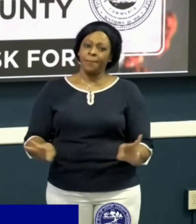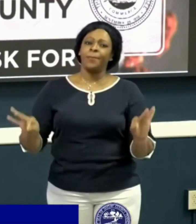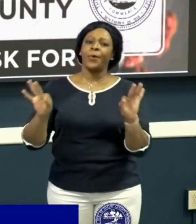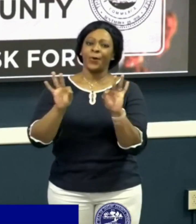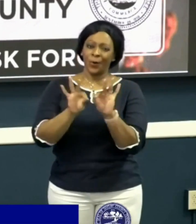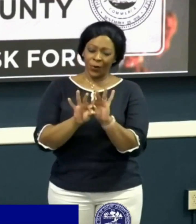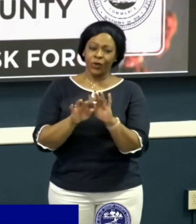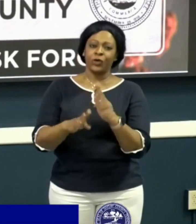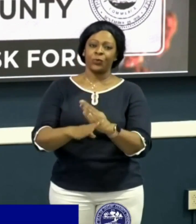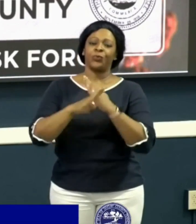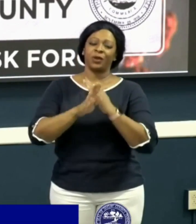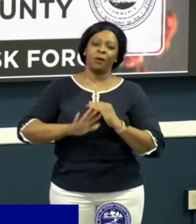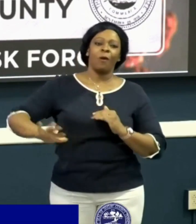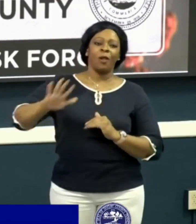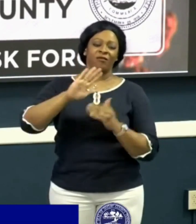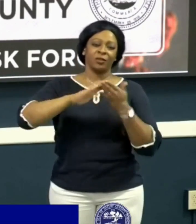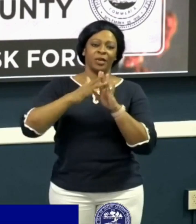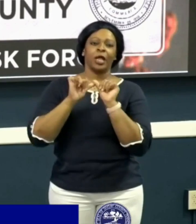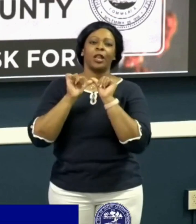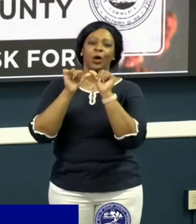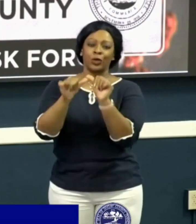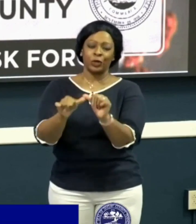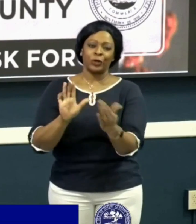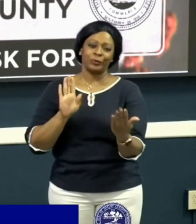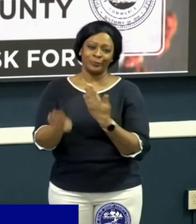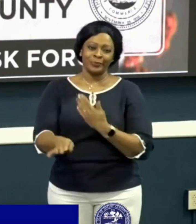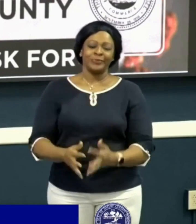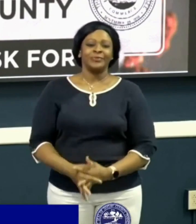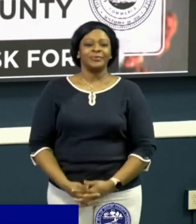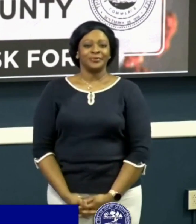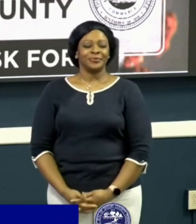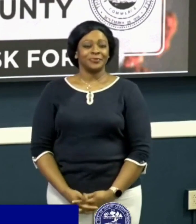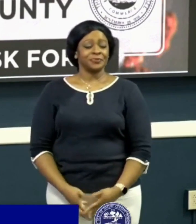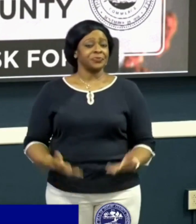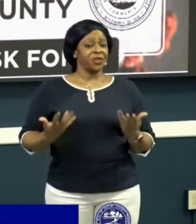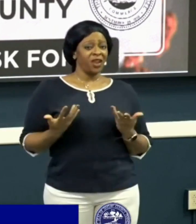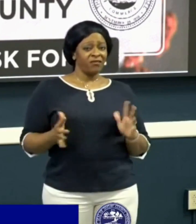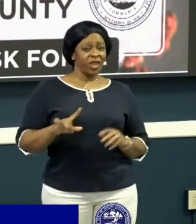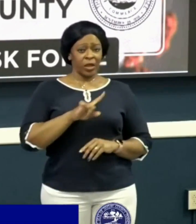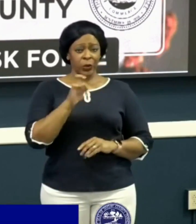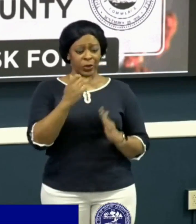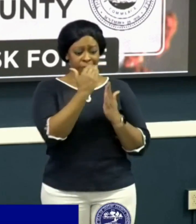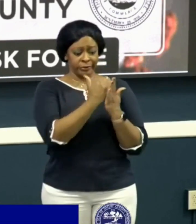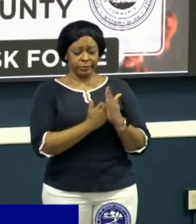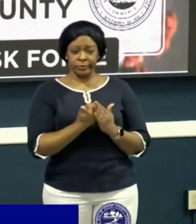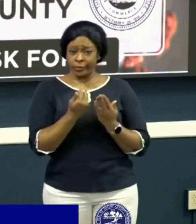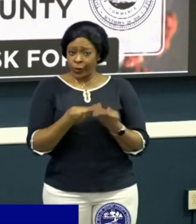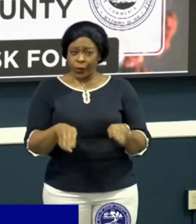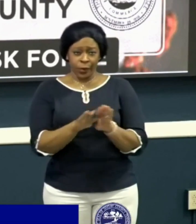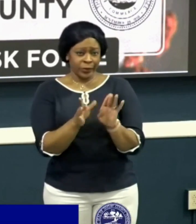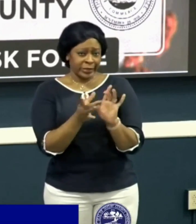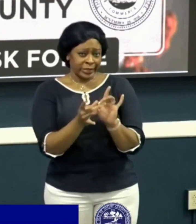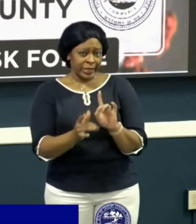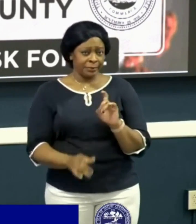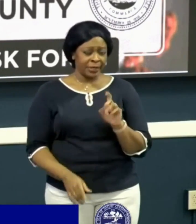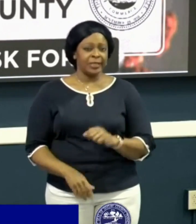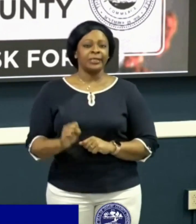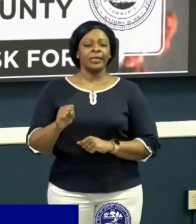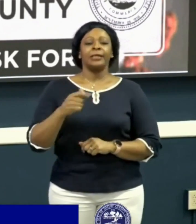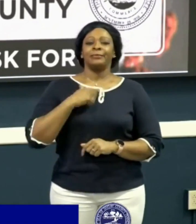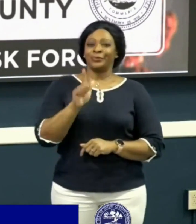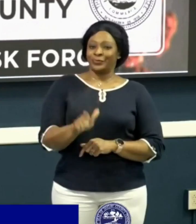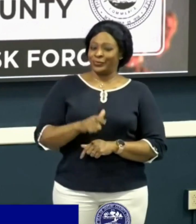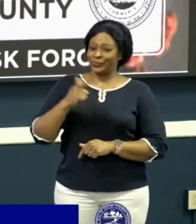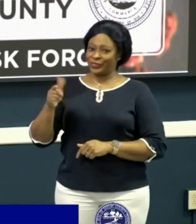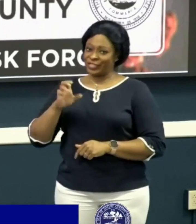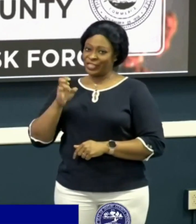be protective for our community long term. Those are all the questions in queue. Are there any closing statements? Yes, I'm going to give it to